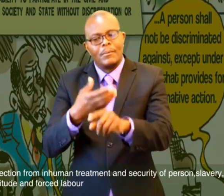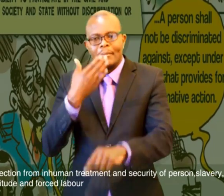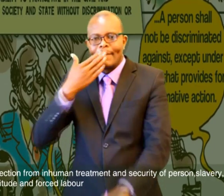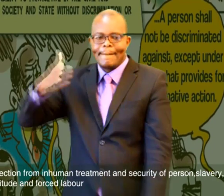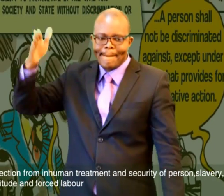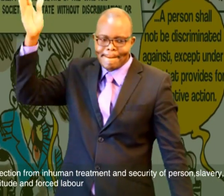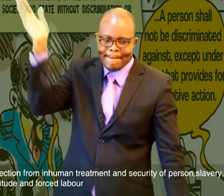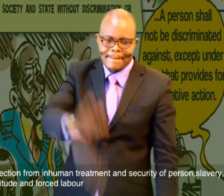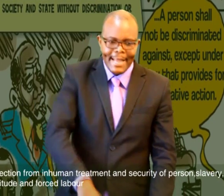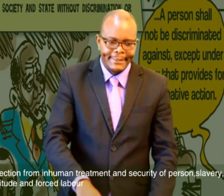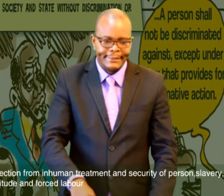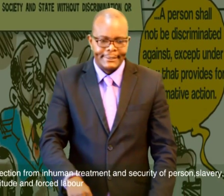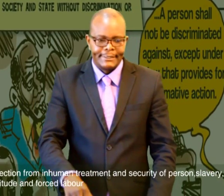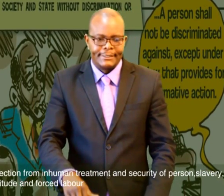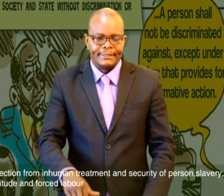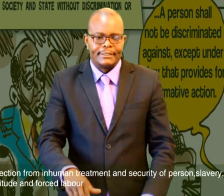labor.